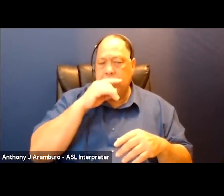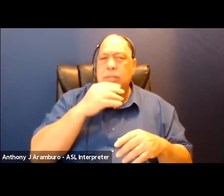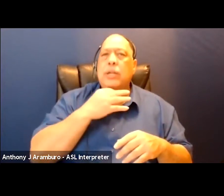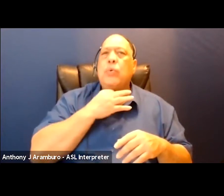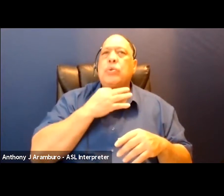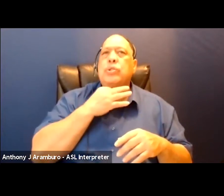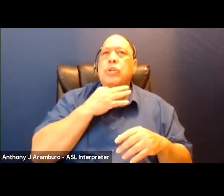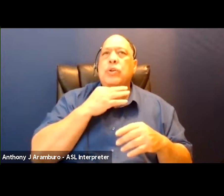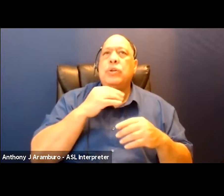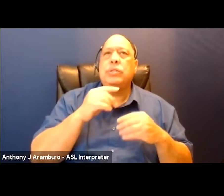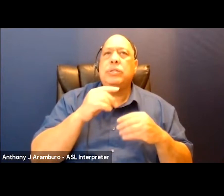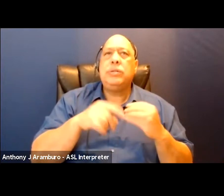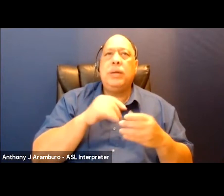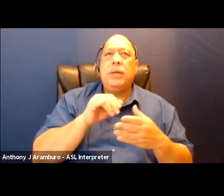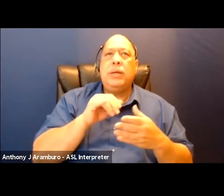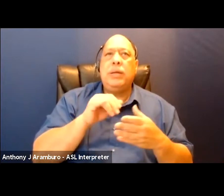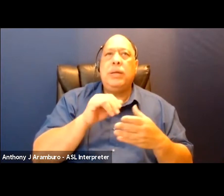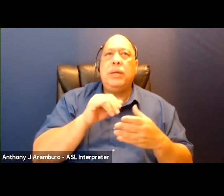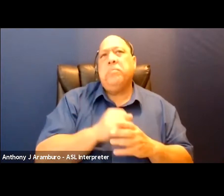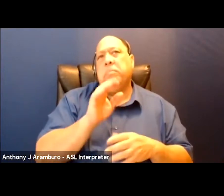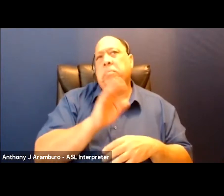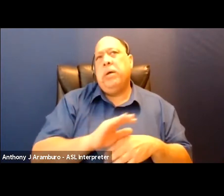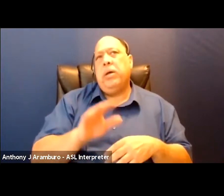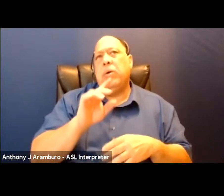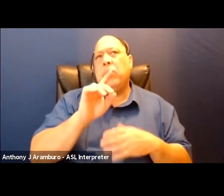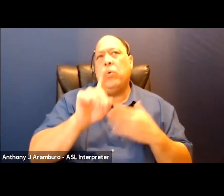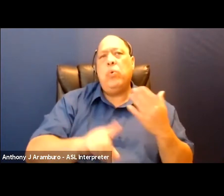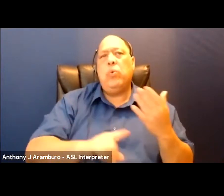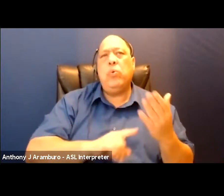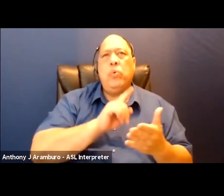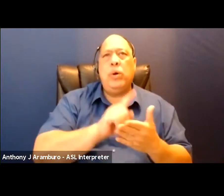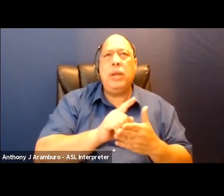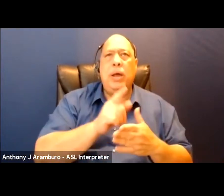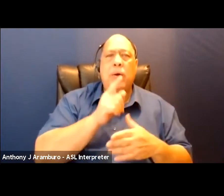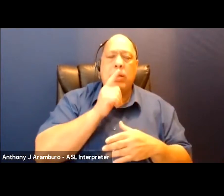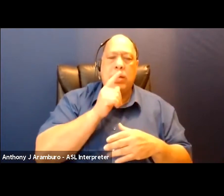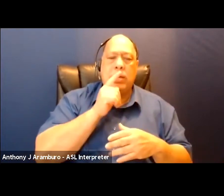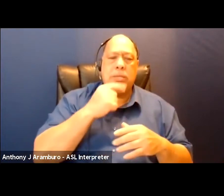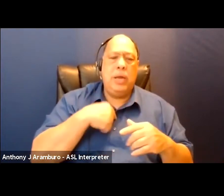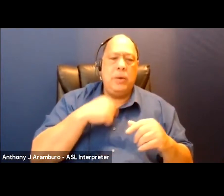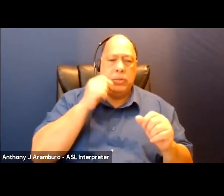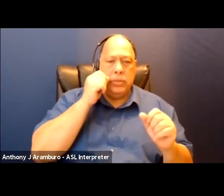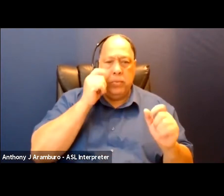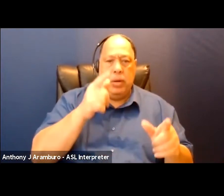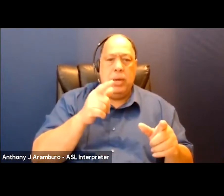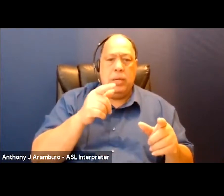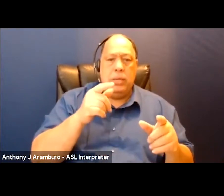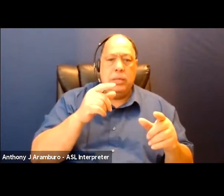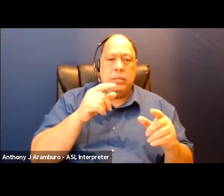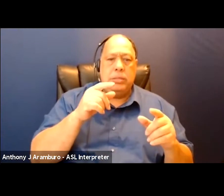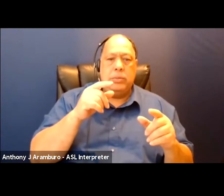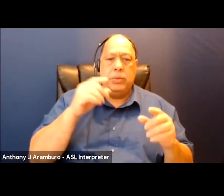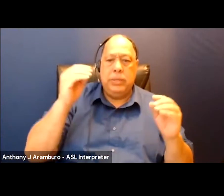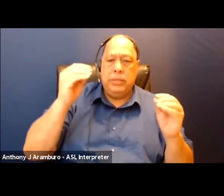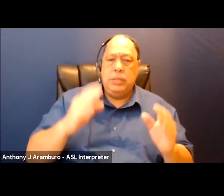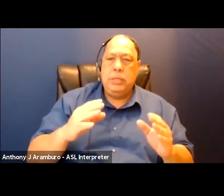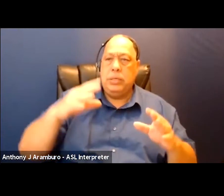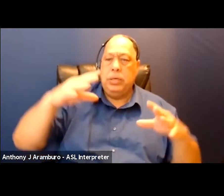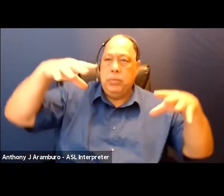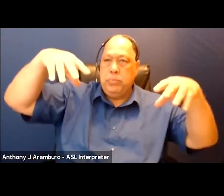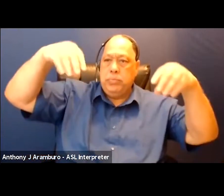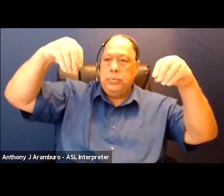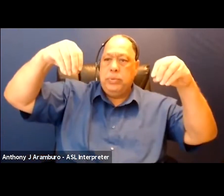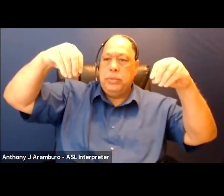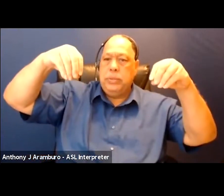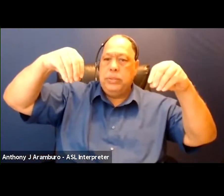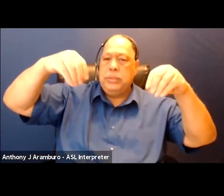them. After about an hour for lunch, I was surprised when Mrs. Parker turned out the lights and announced that it was